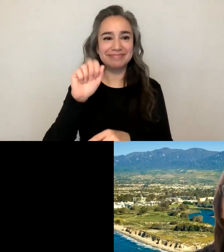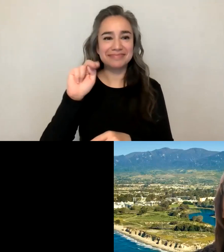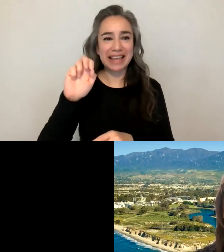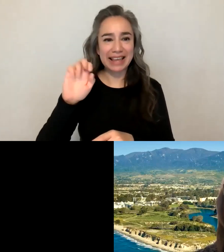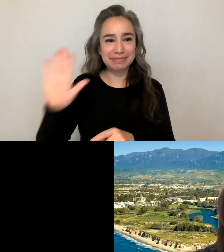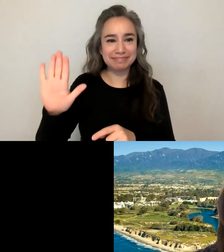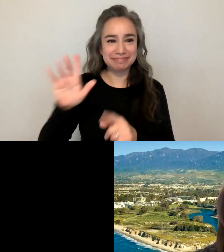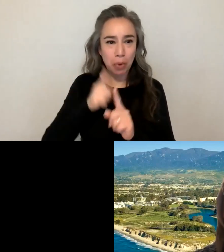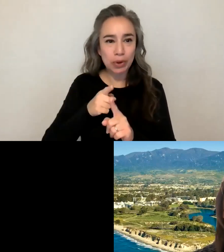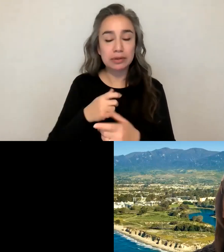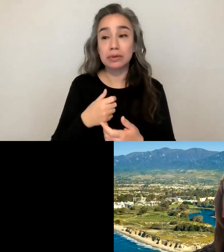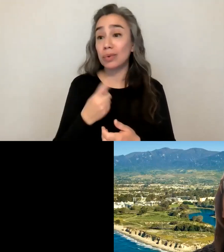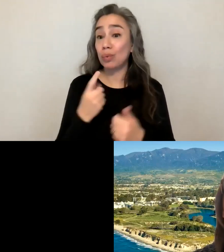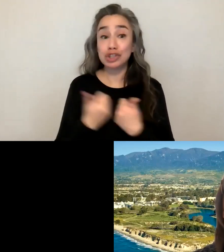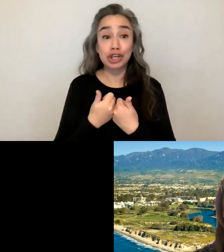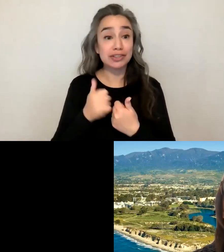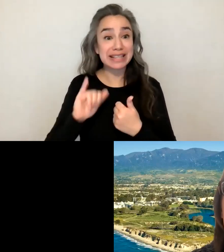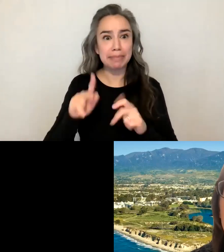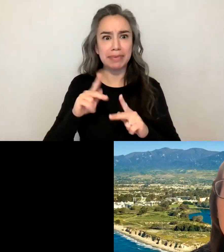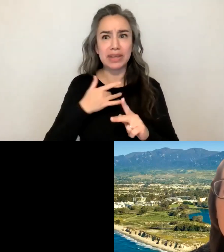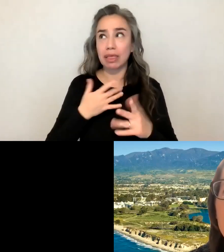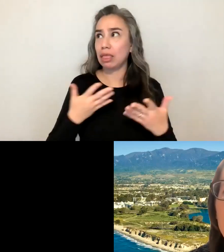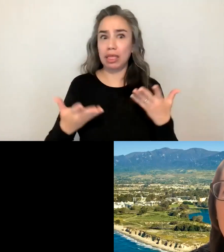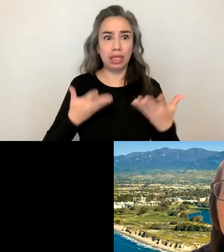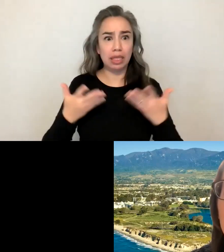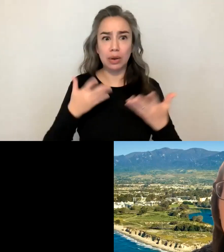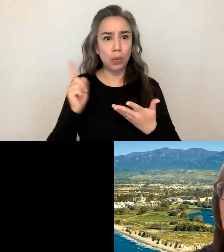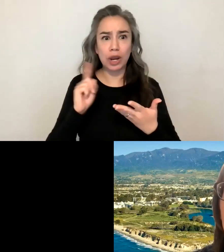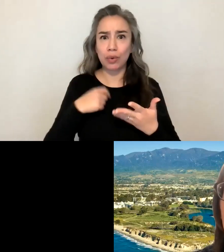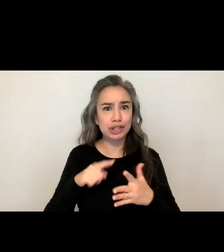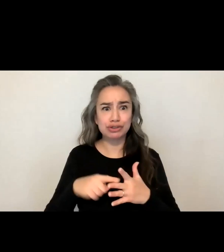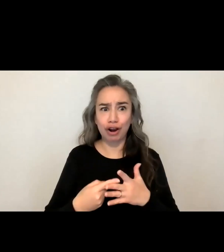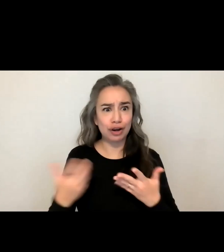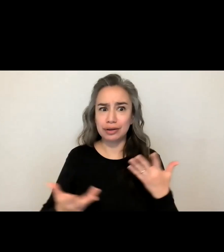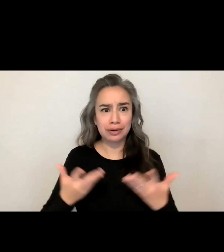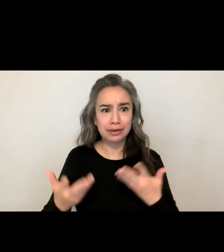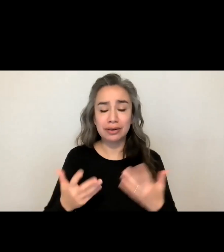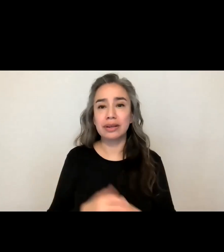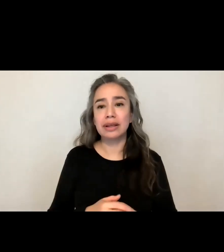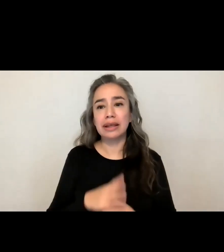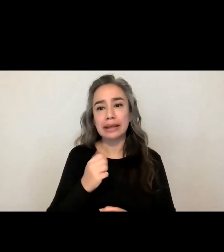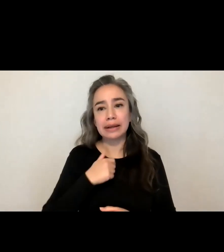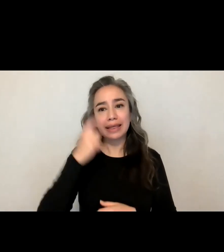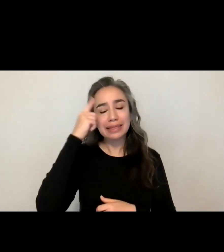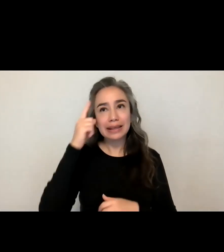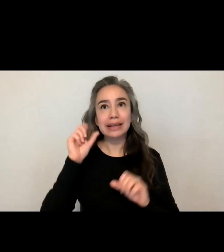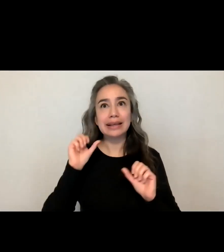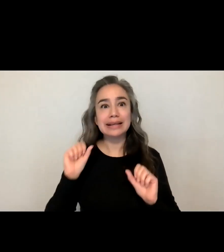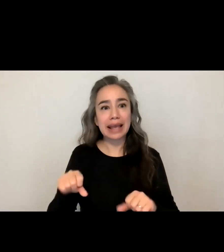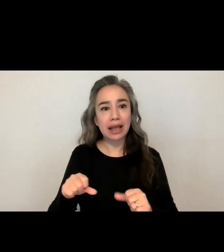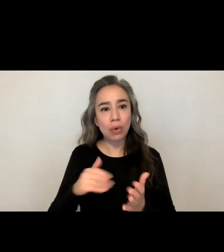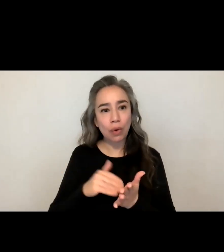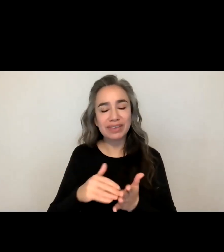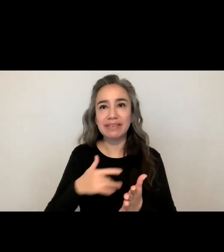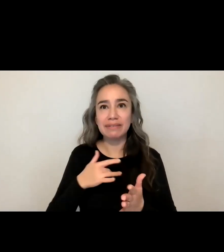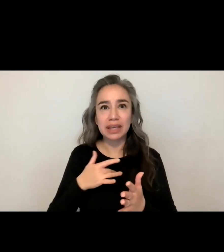of the big challenges is people not knowing where to start. I think there's also a kind of helplessness expressed,